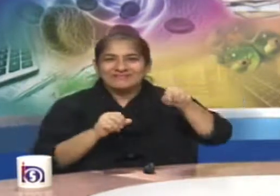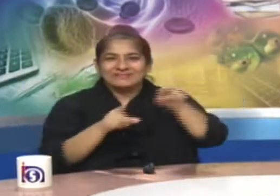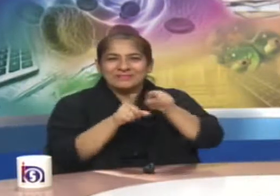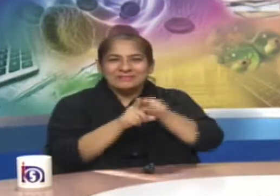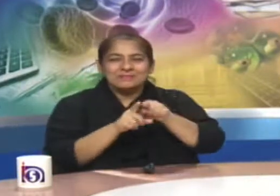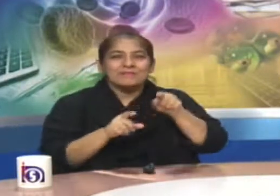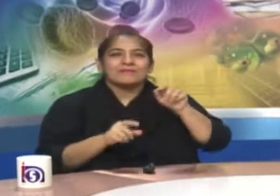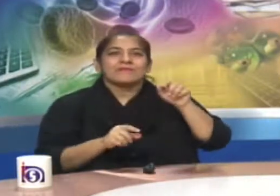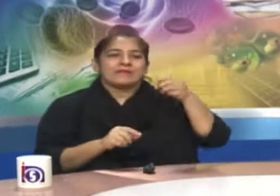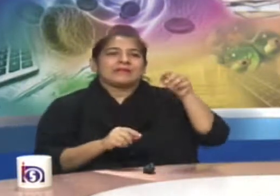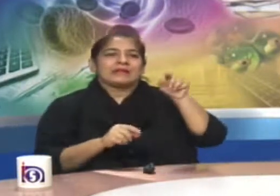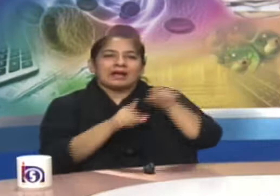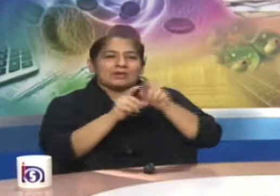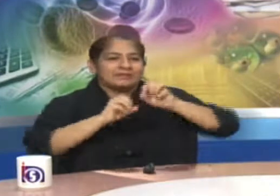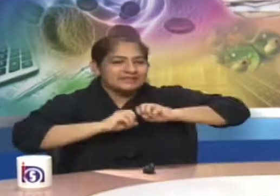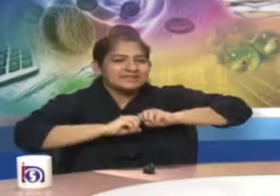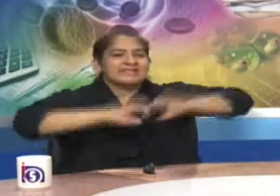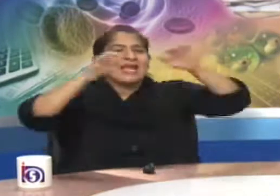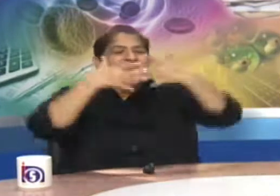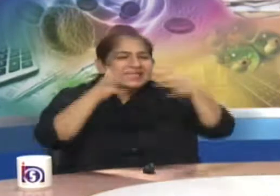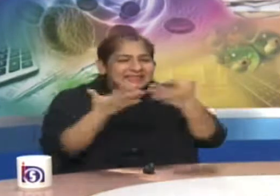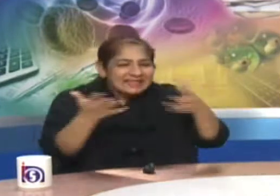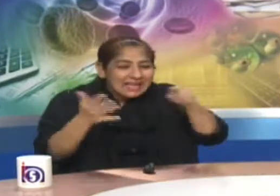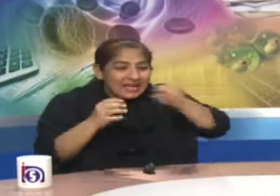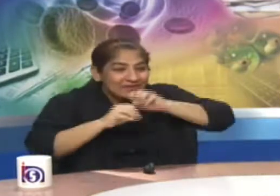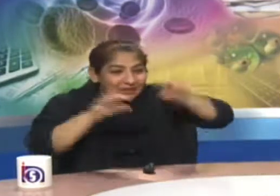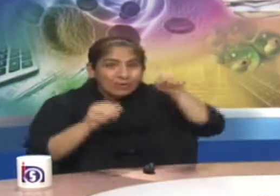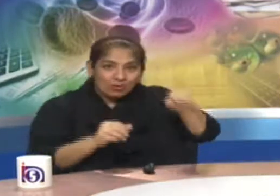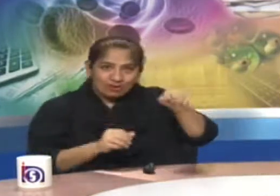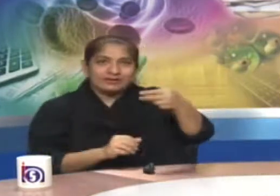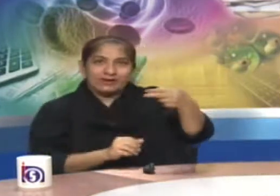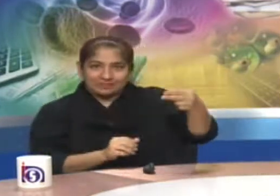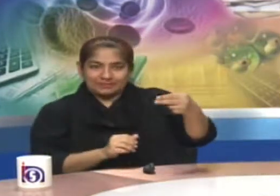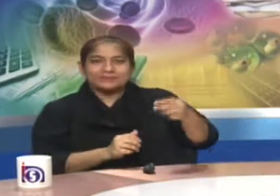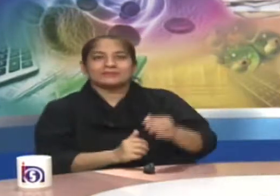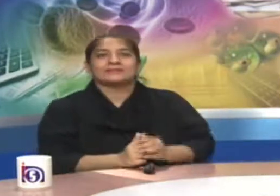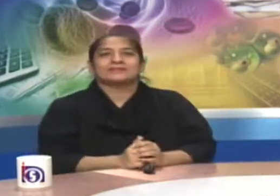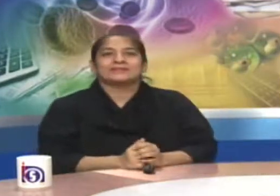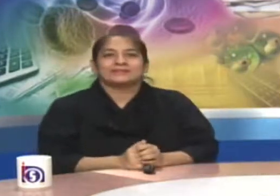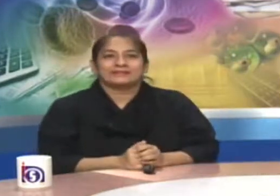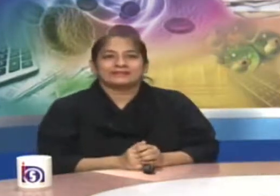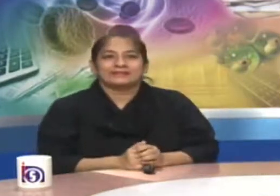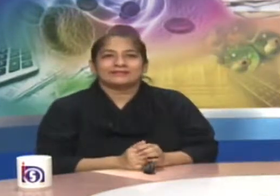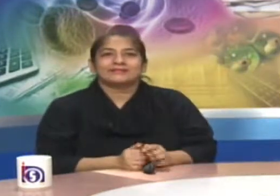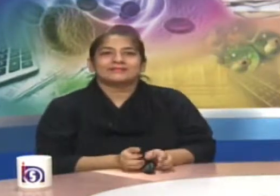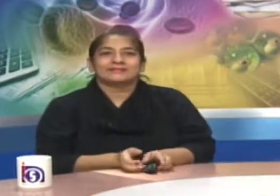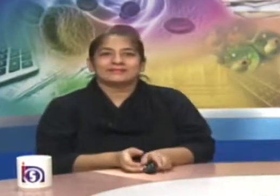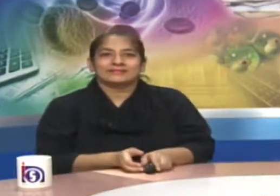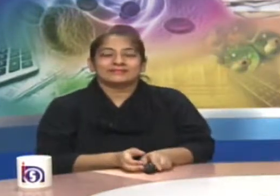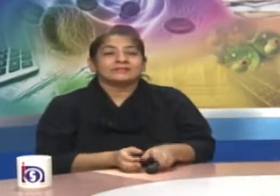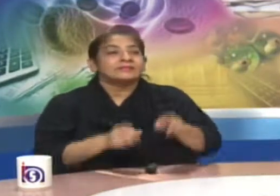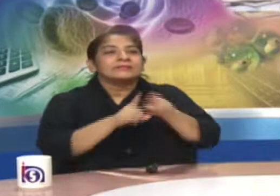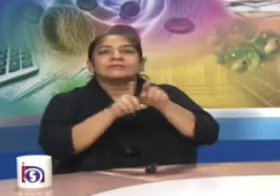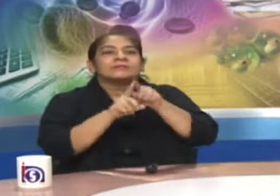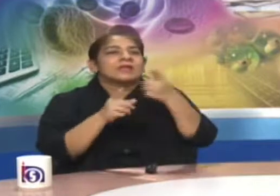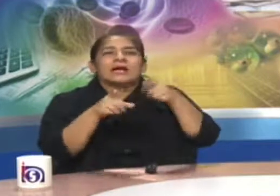Like when you do sale or any auction, then that is known as transaction.